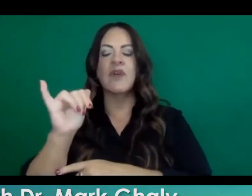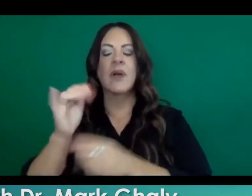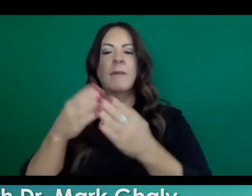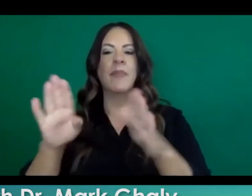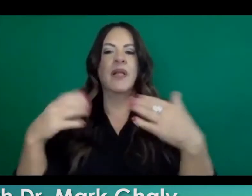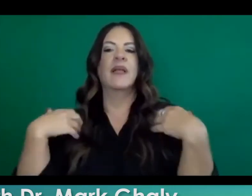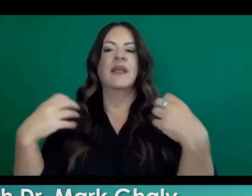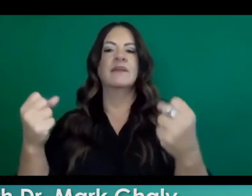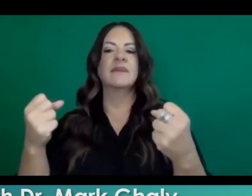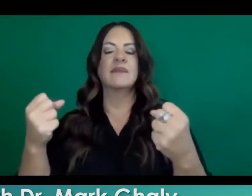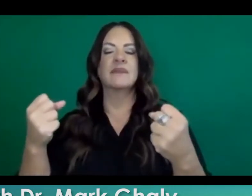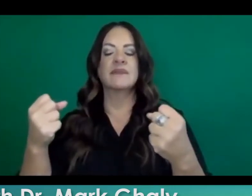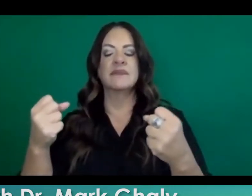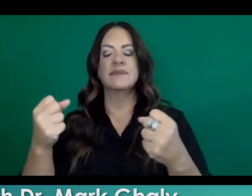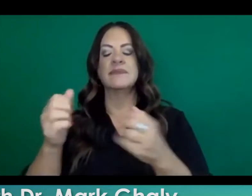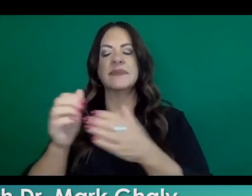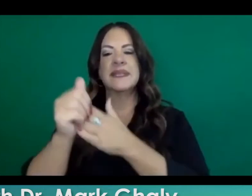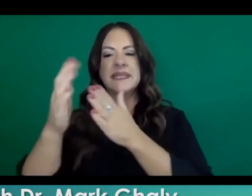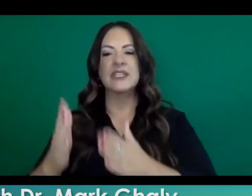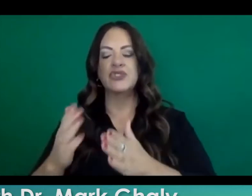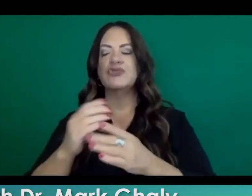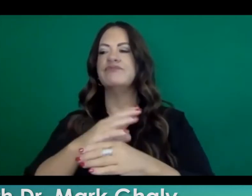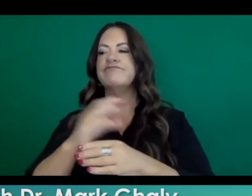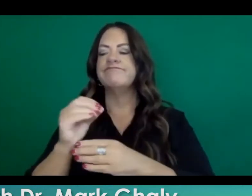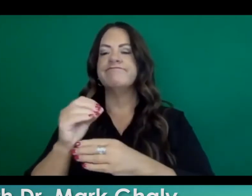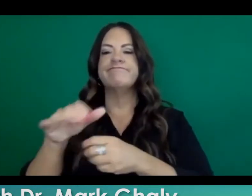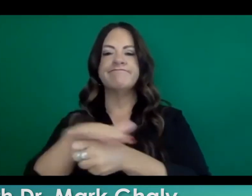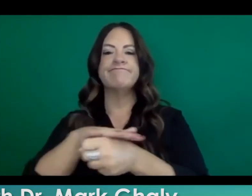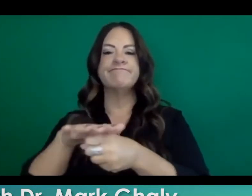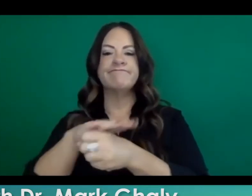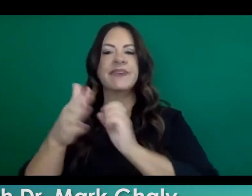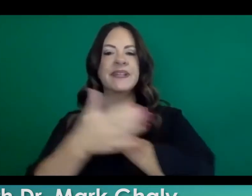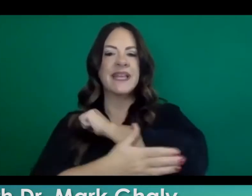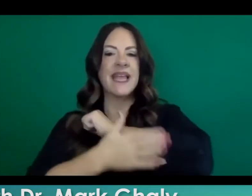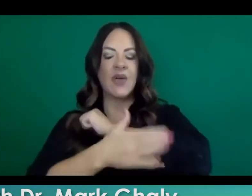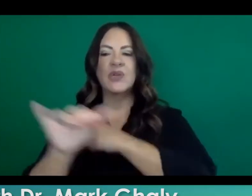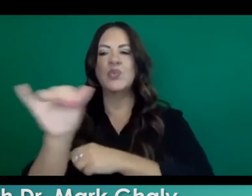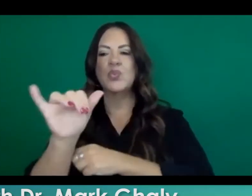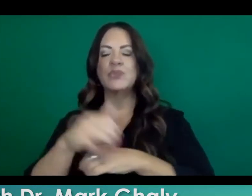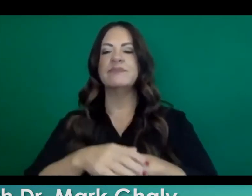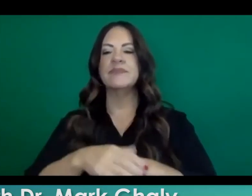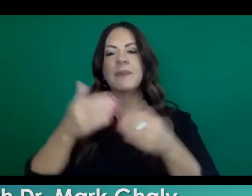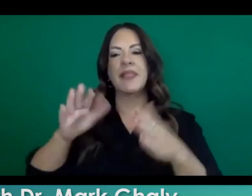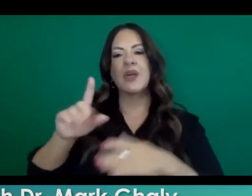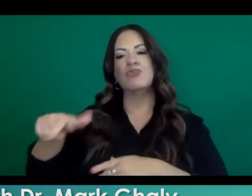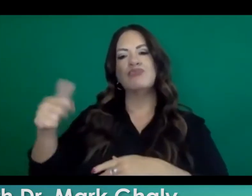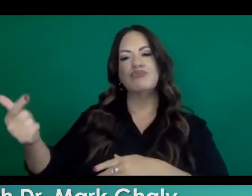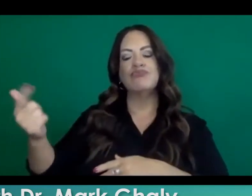privilege to invite Dr. Pond to share some time with you as well.